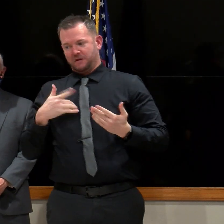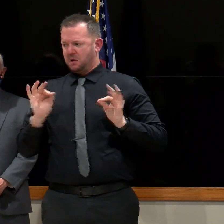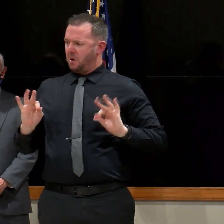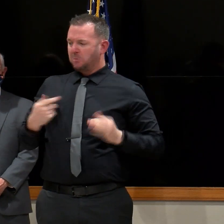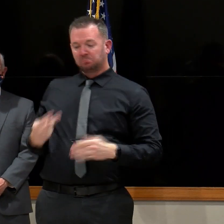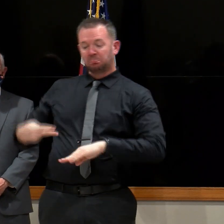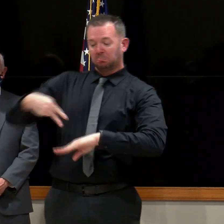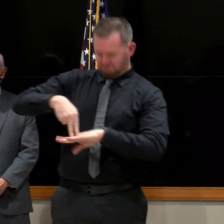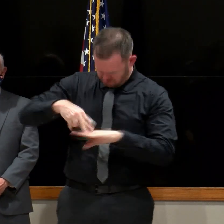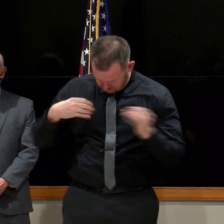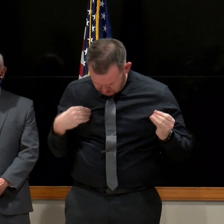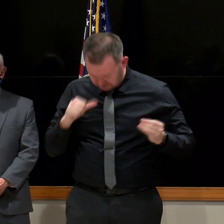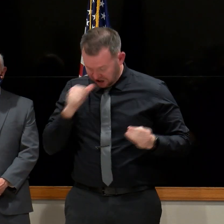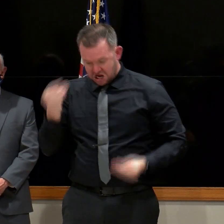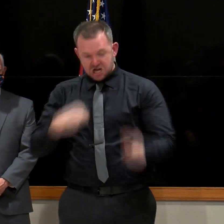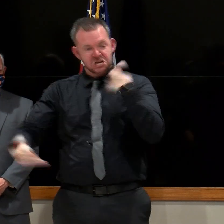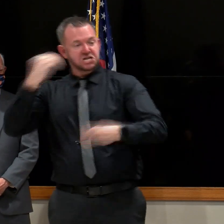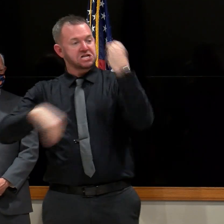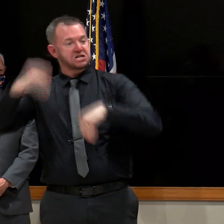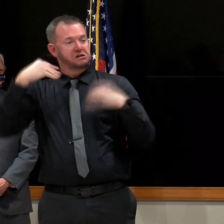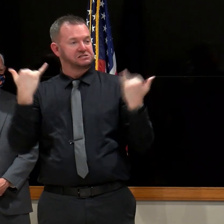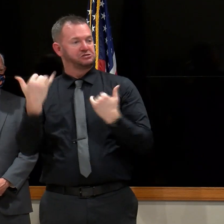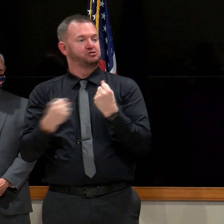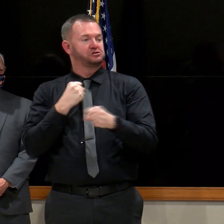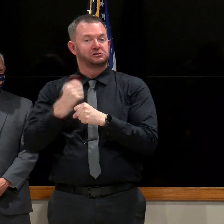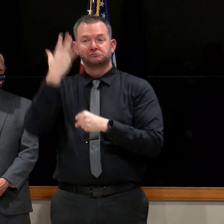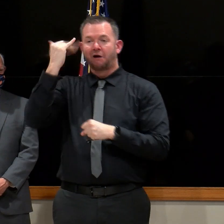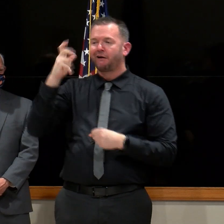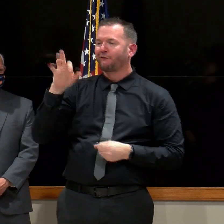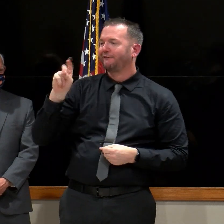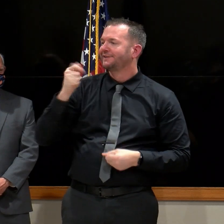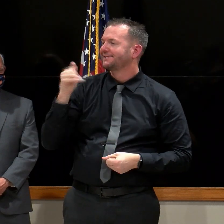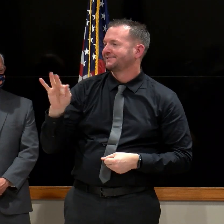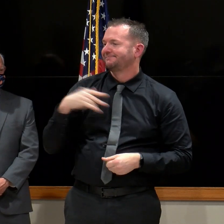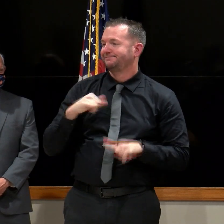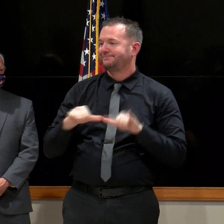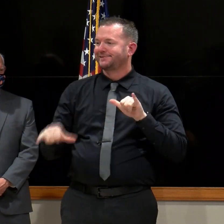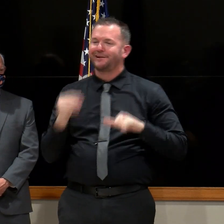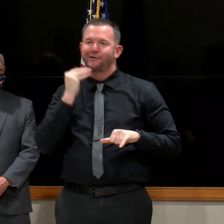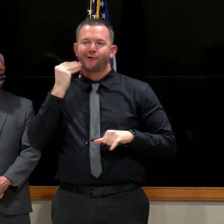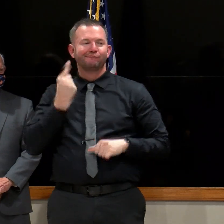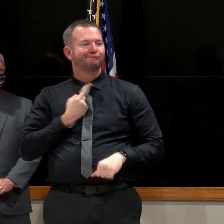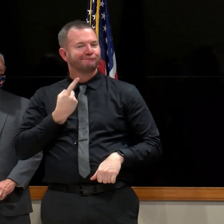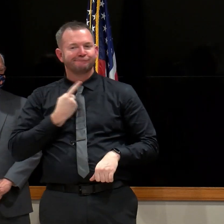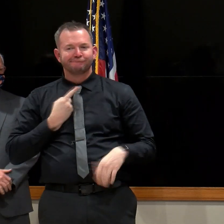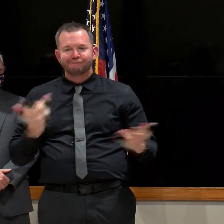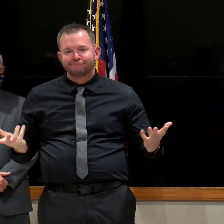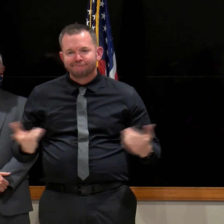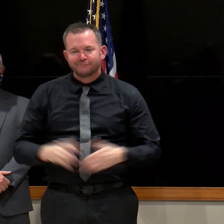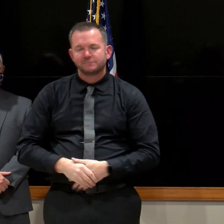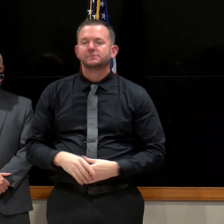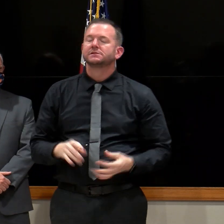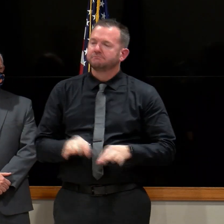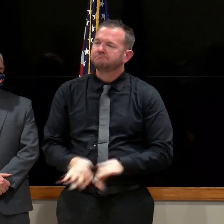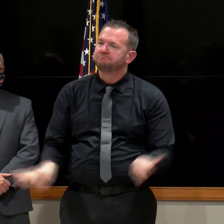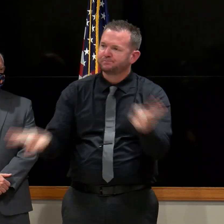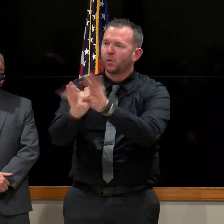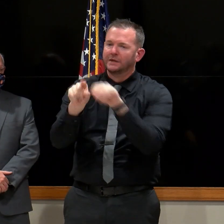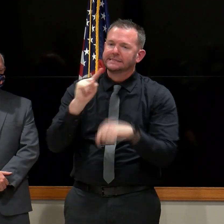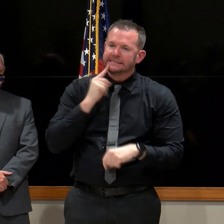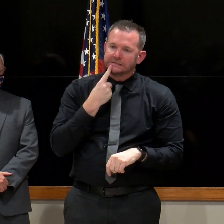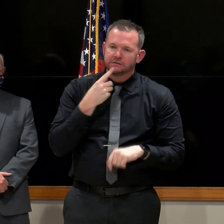serious. I'm here as well to continue to emphasize that the way you stop the community